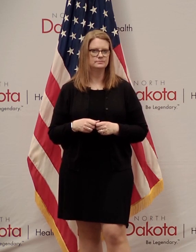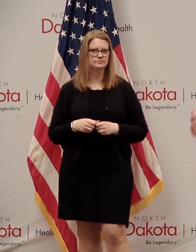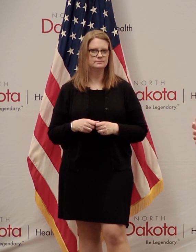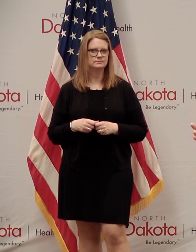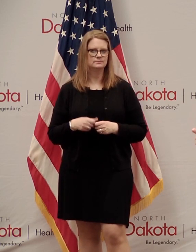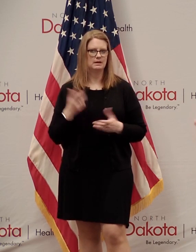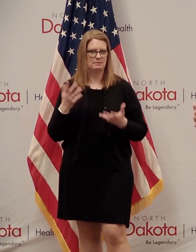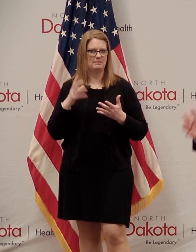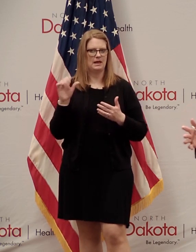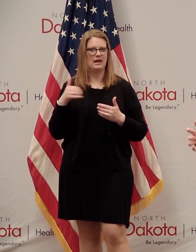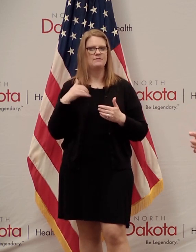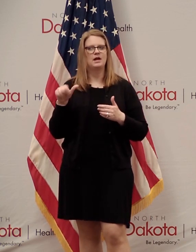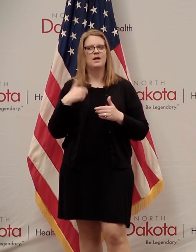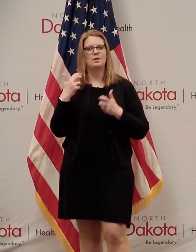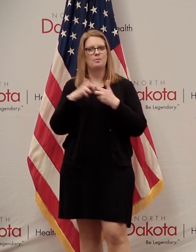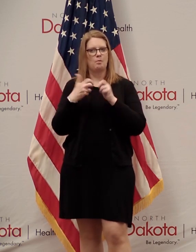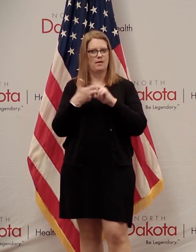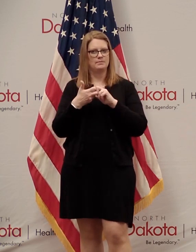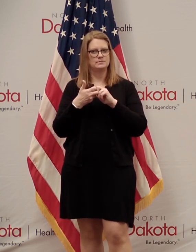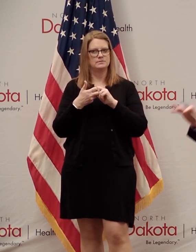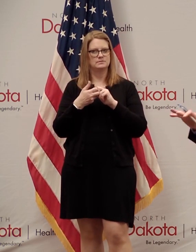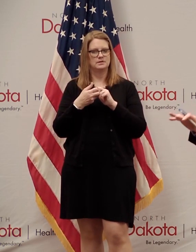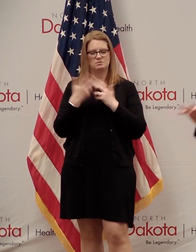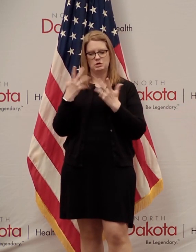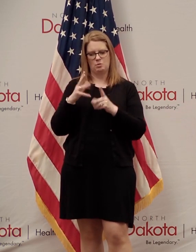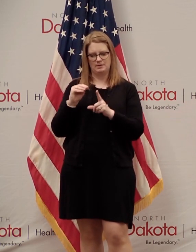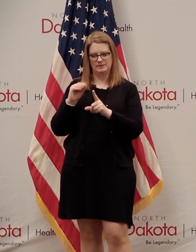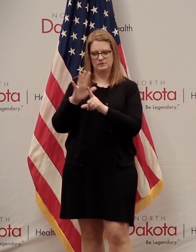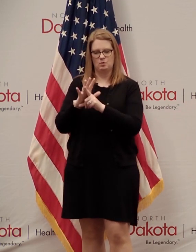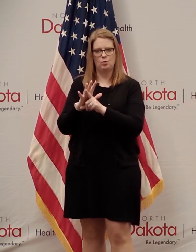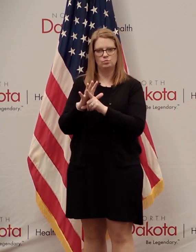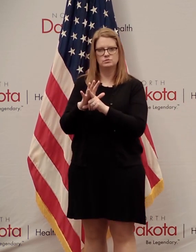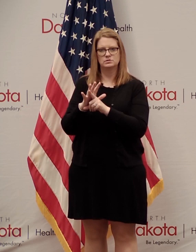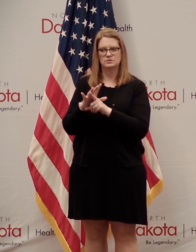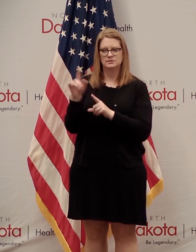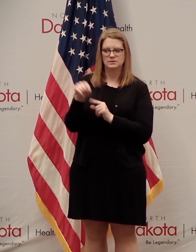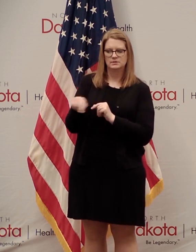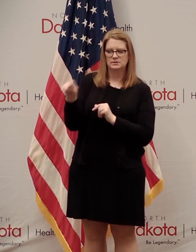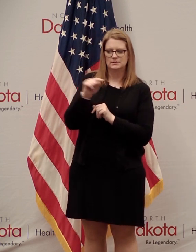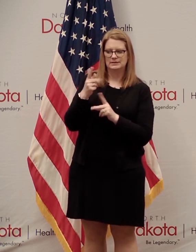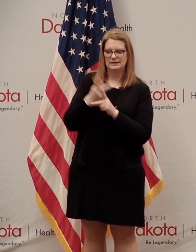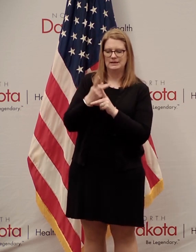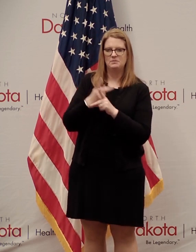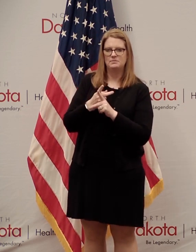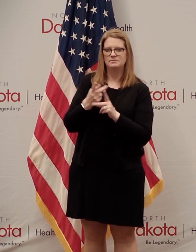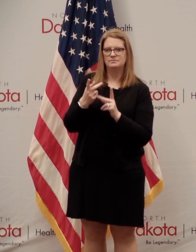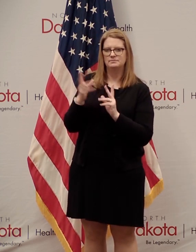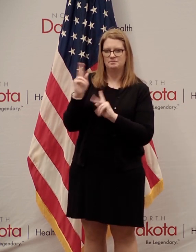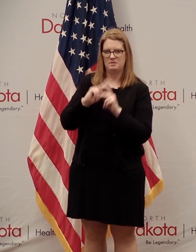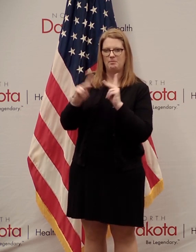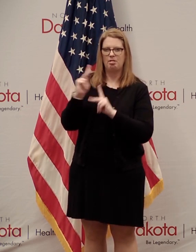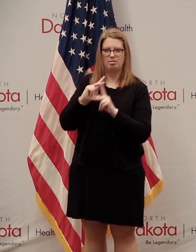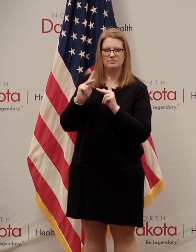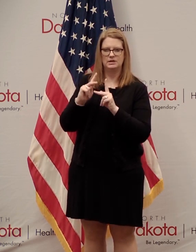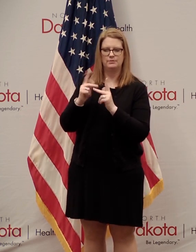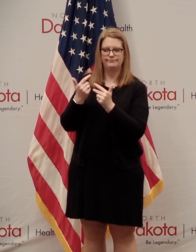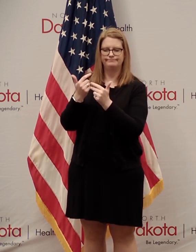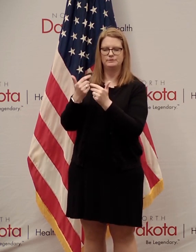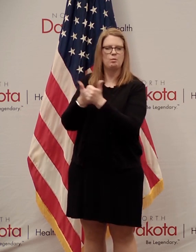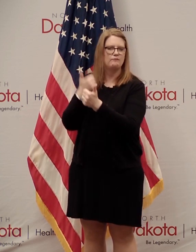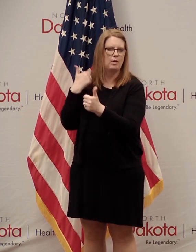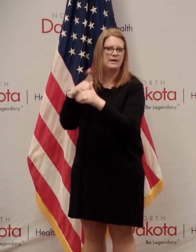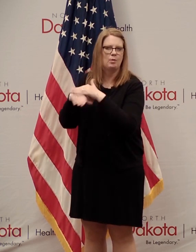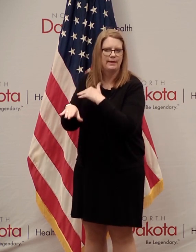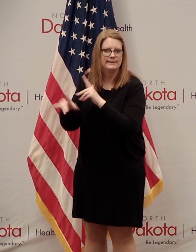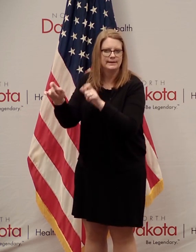immuno problems, but that we don't want to expose. So keeping people with symptoms outside of that. So that's another, I guess, an advantage of this time of year,